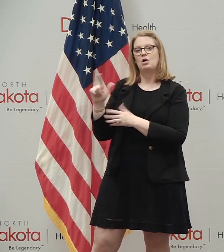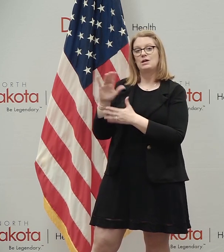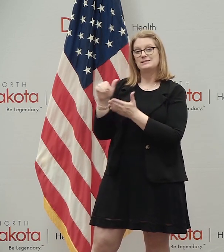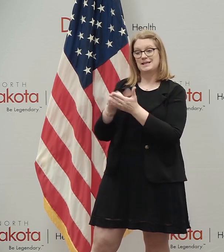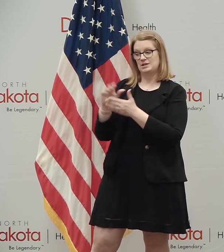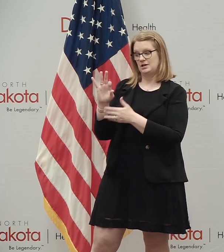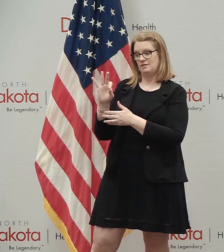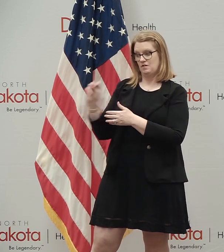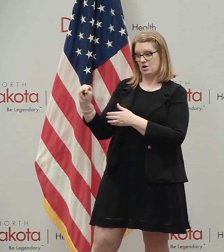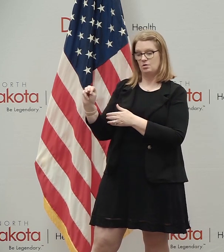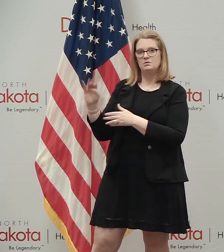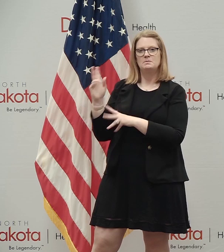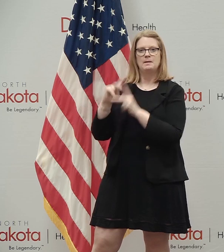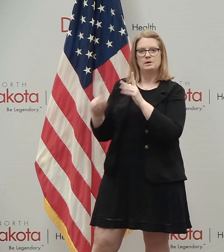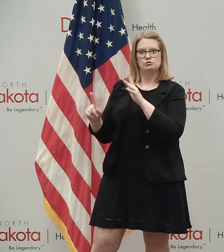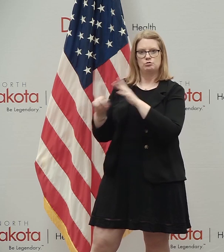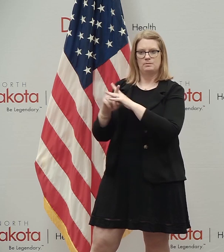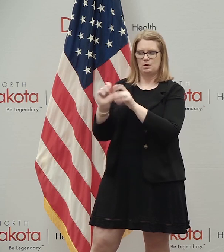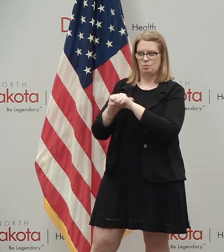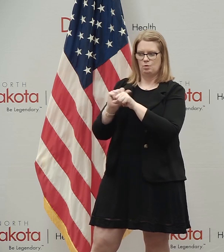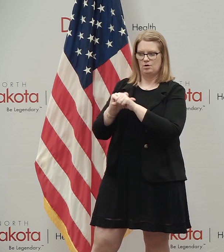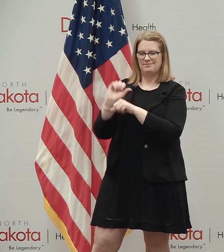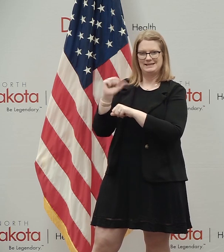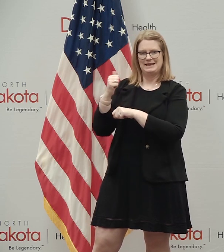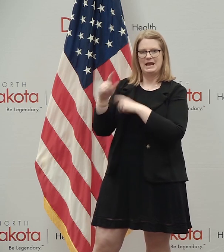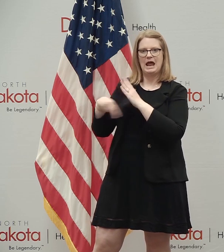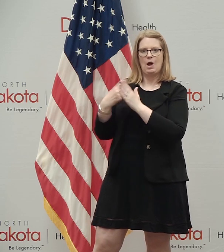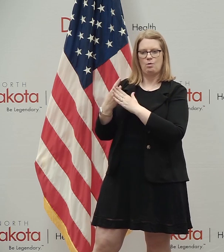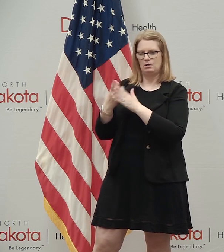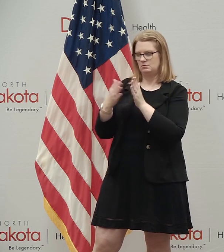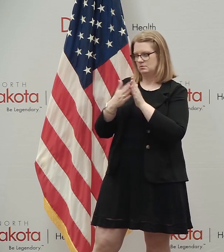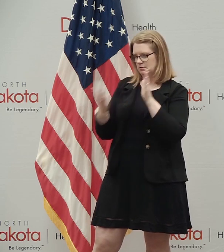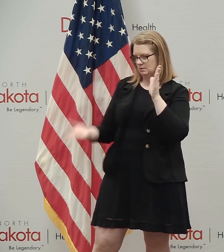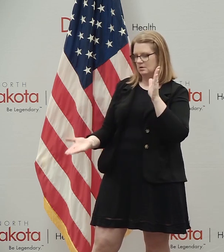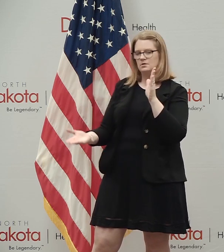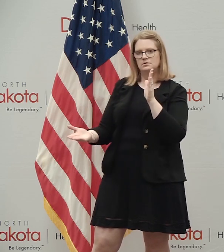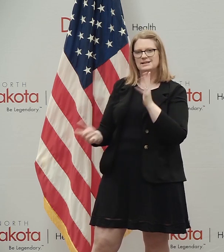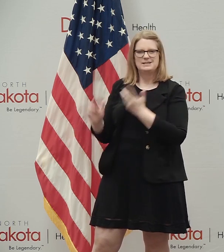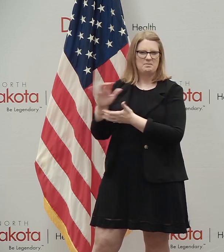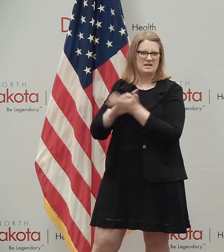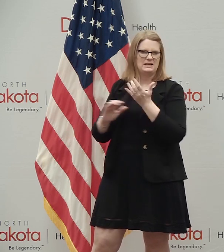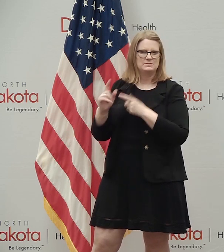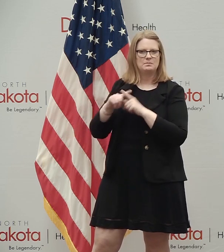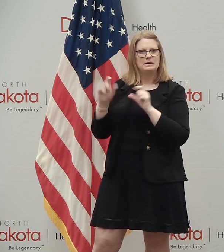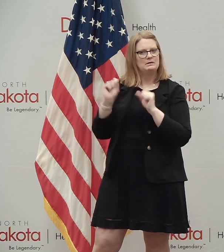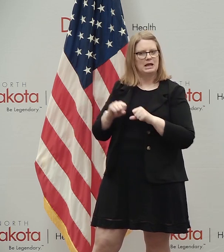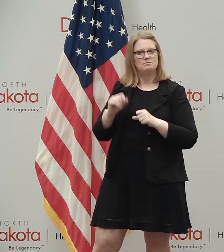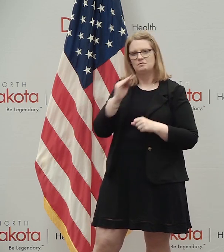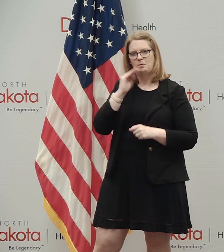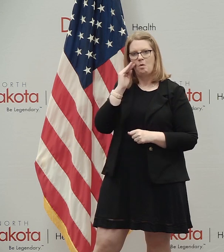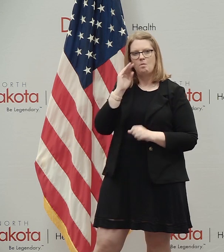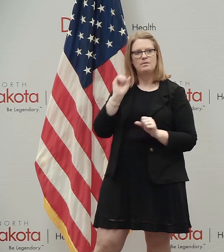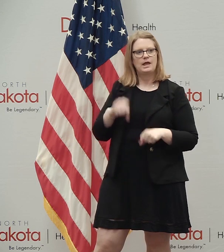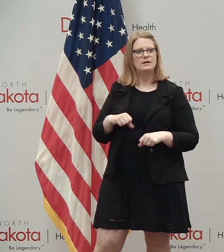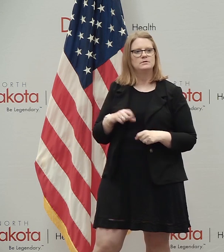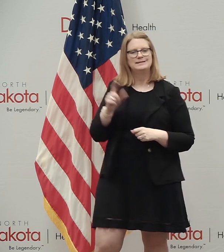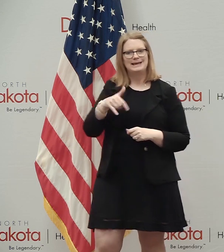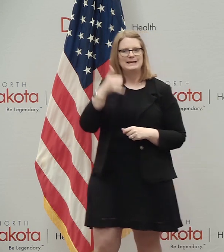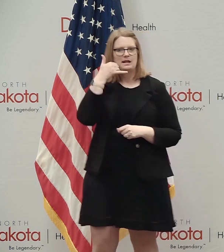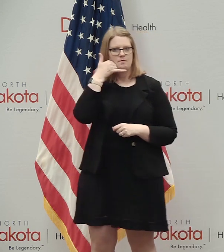Fargo where people come to work and work the 10-hour shifts there. So it's a mix, but this can be done remotely. Need a